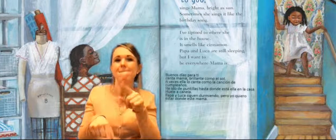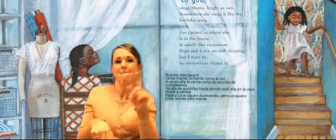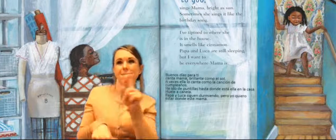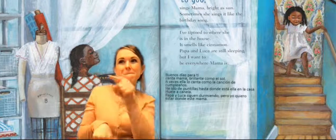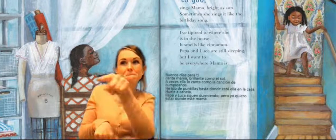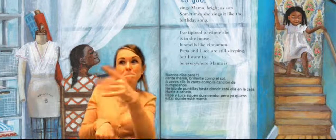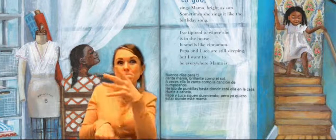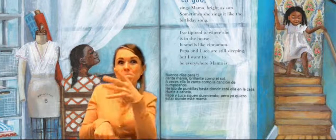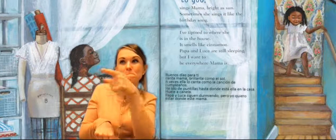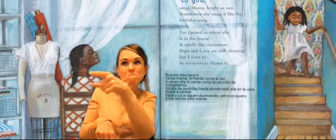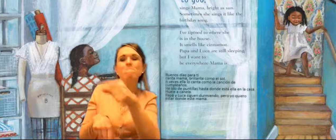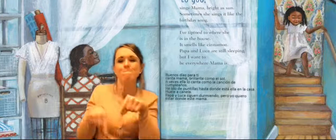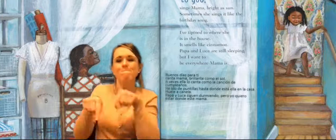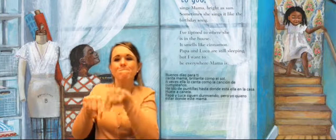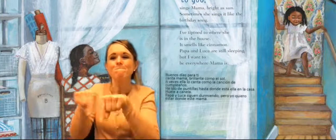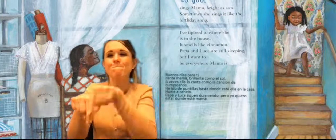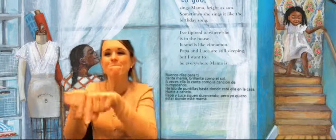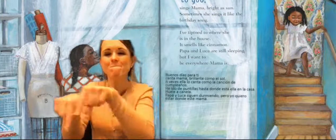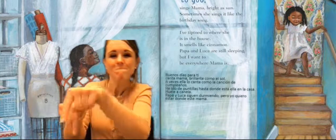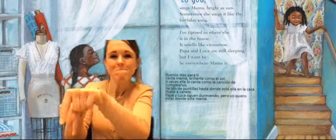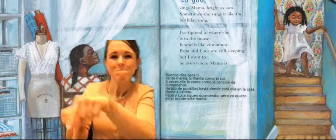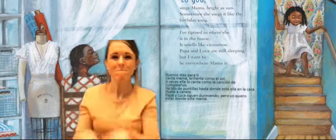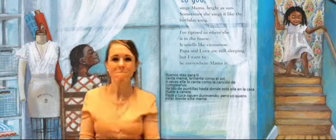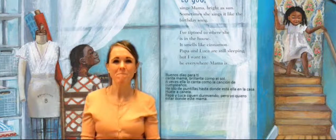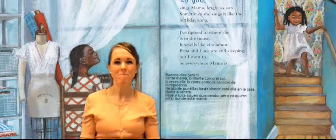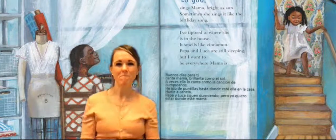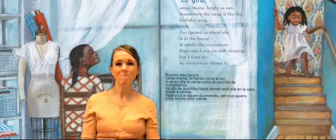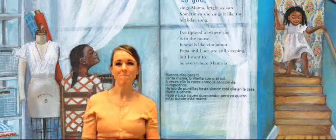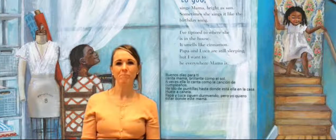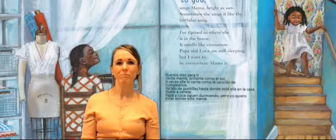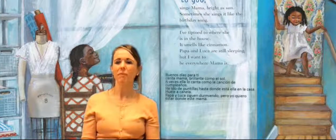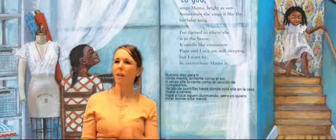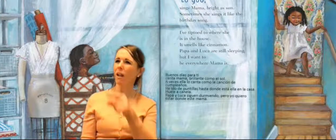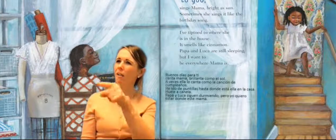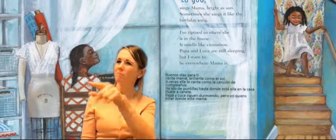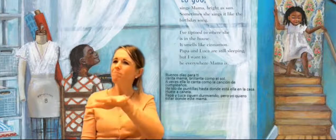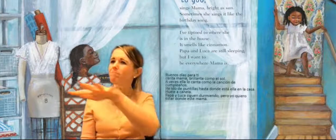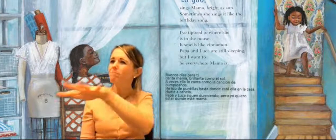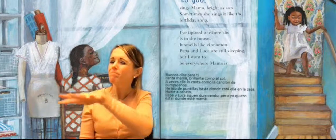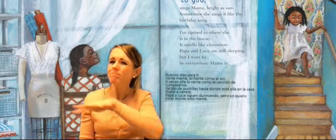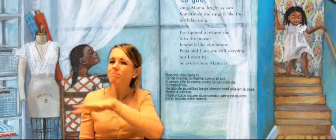I tiptoe to where Mama is.